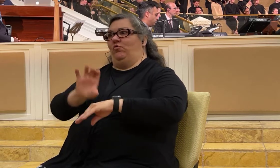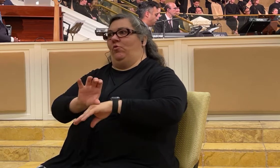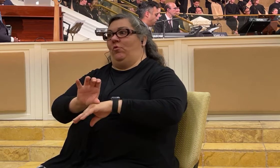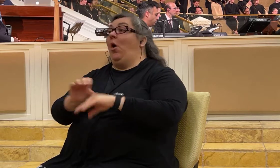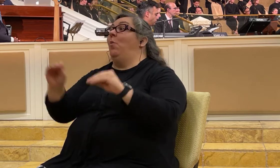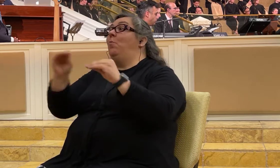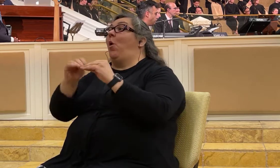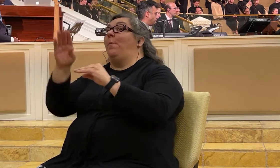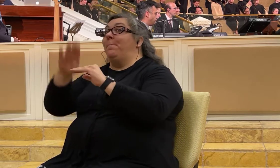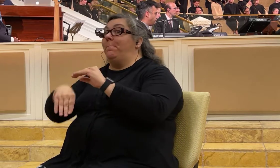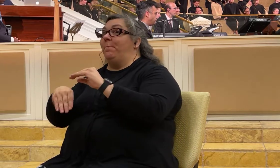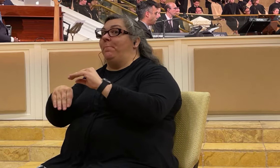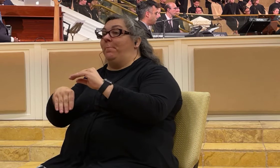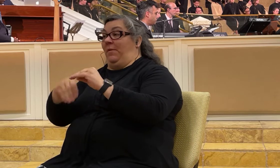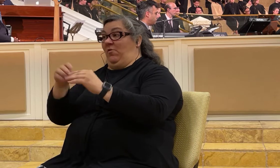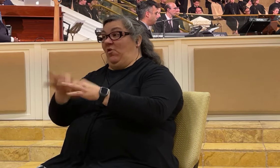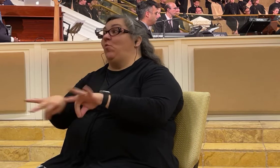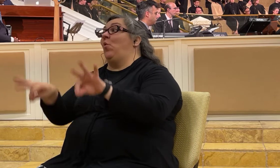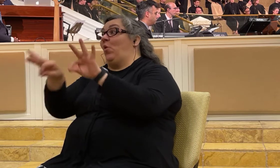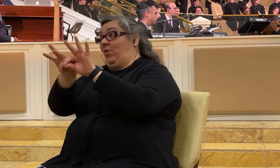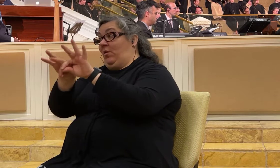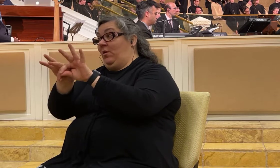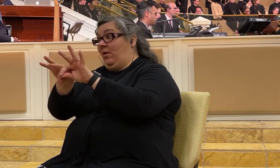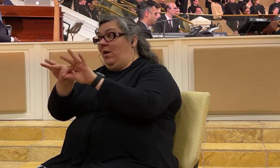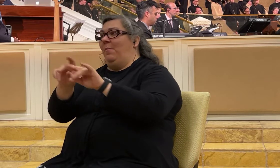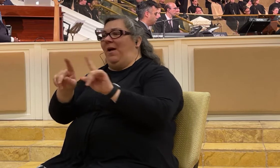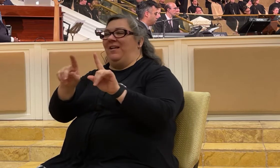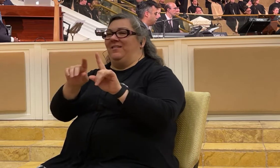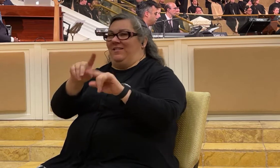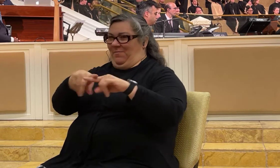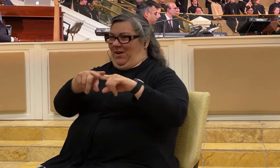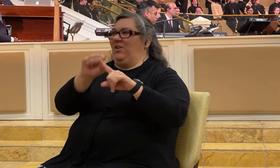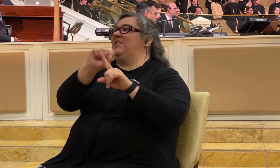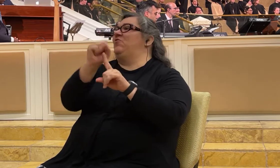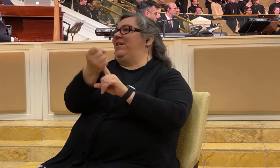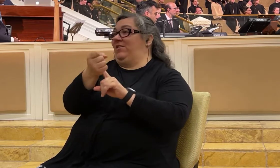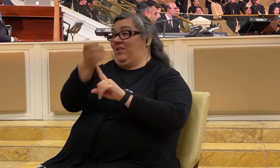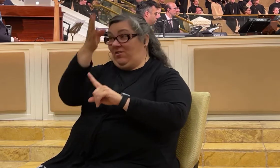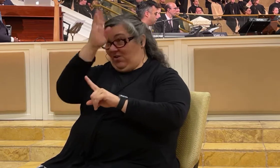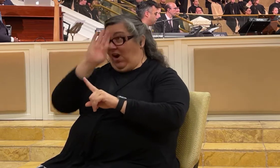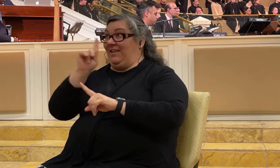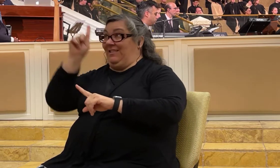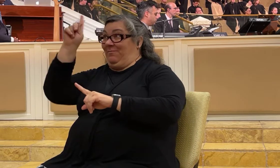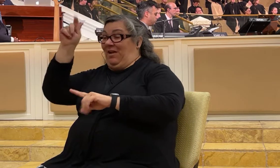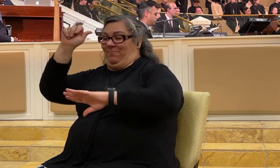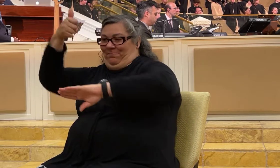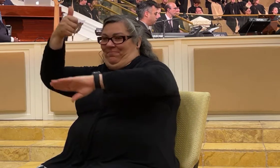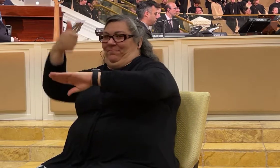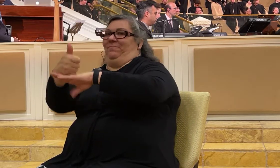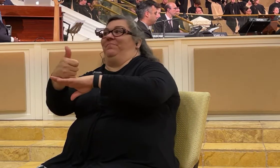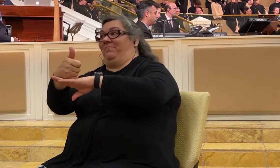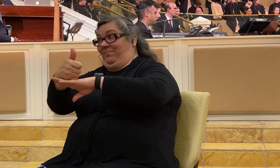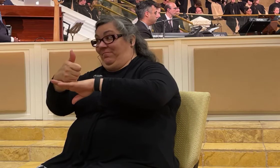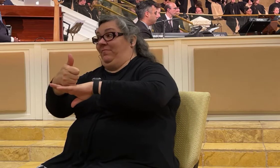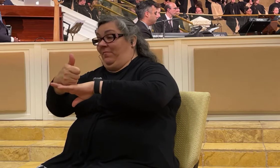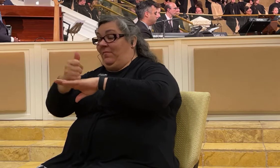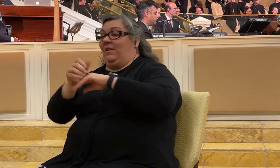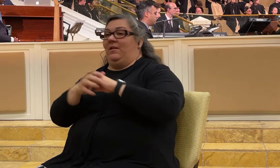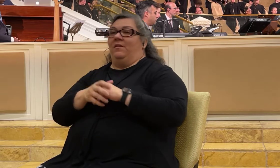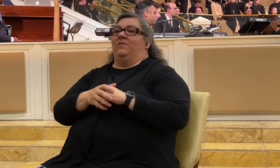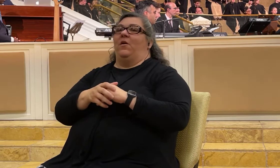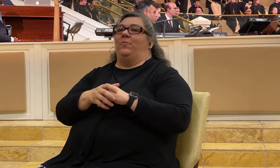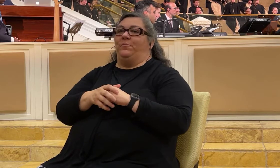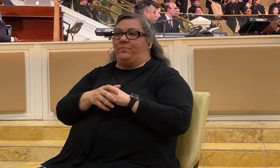for more money than it is worth. But it was due to some circumstances that I think God created. And